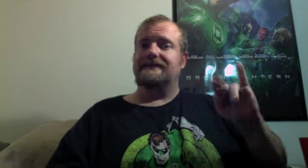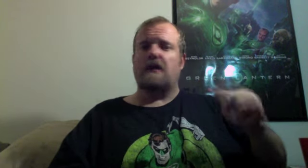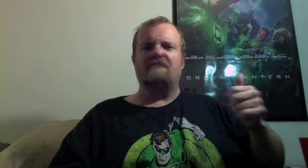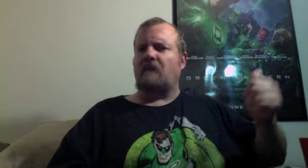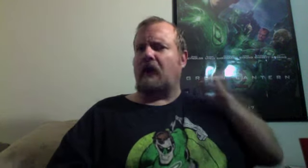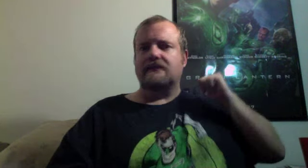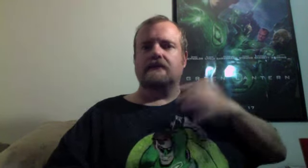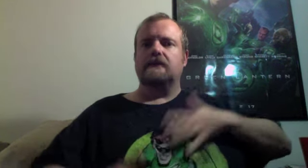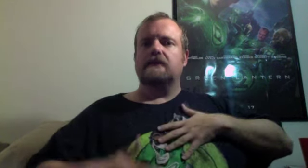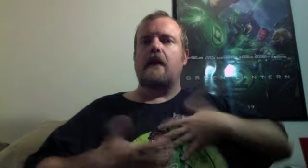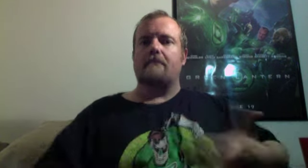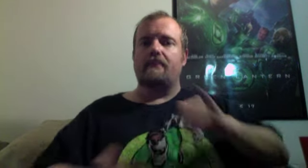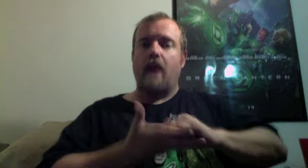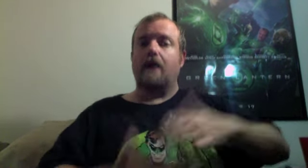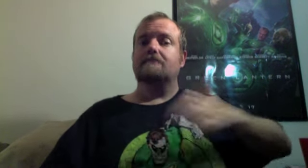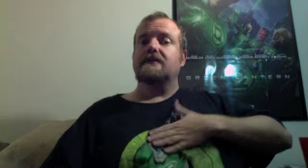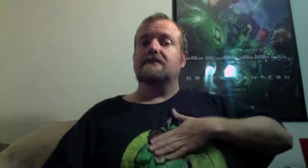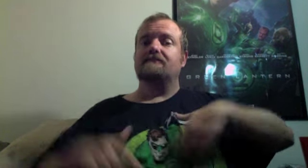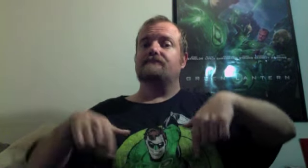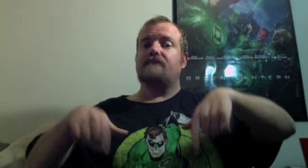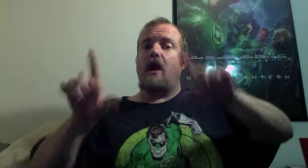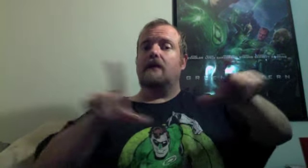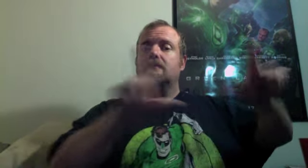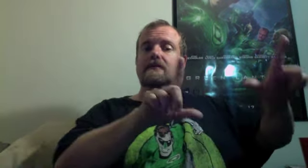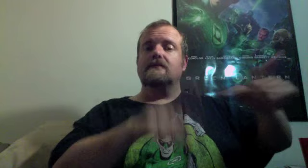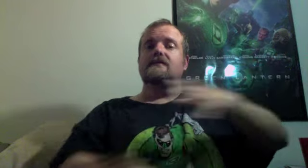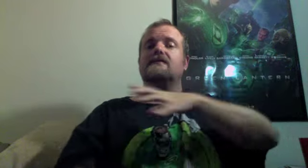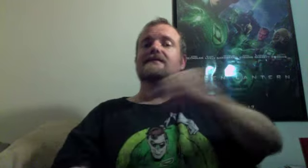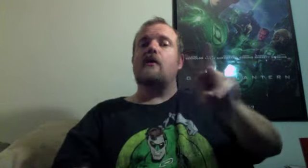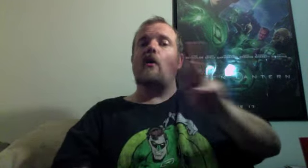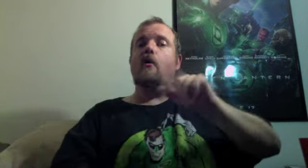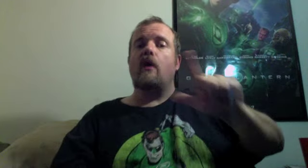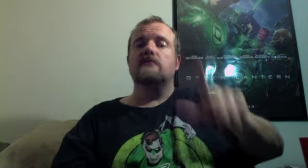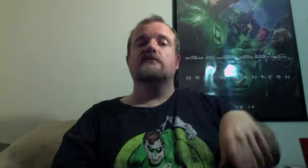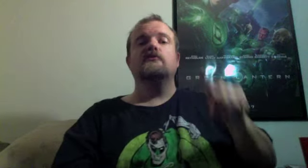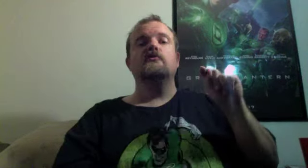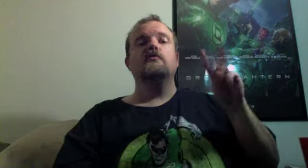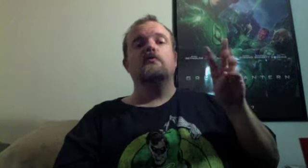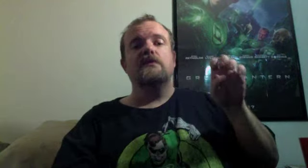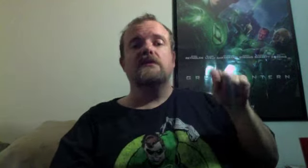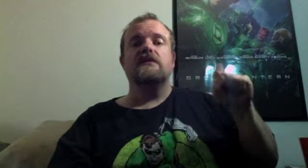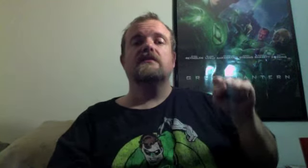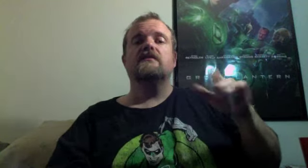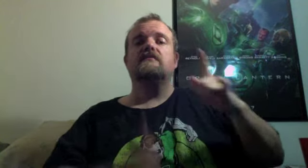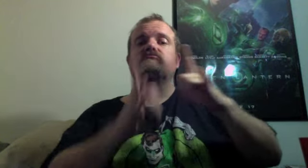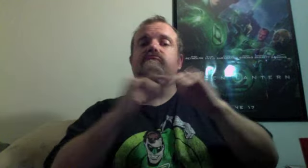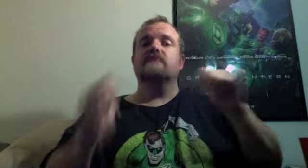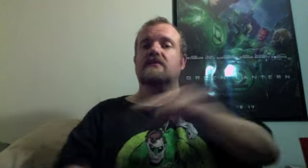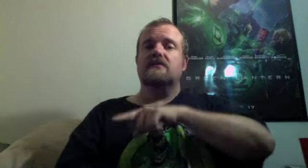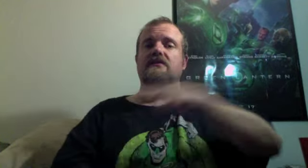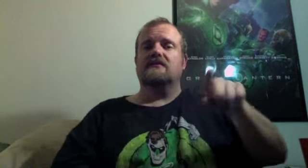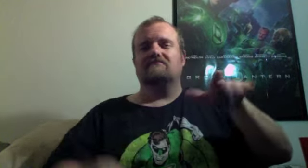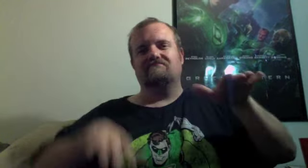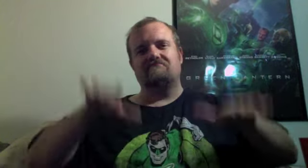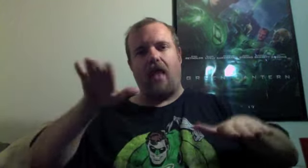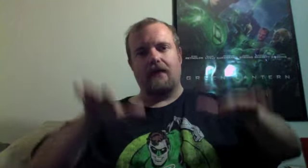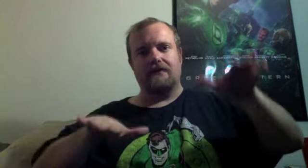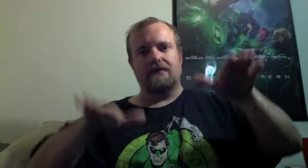from underneath. This reheats and liquefies the solder, which then cools and resolidifies, bonding the silver to the